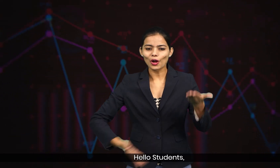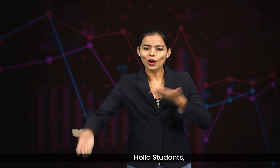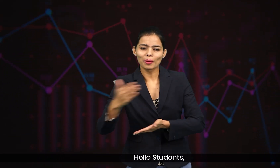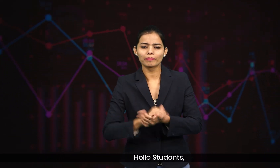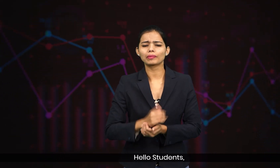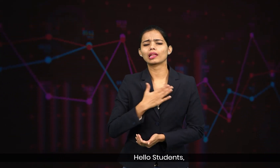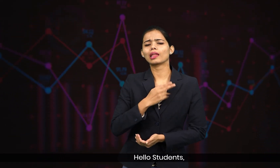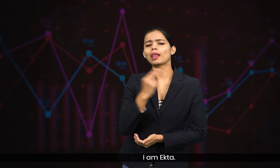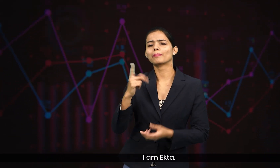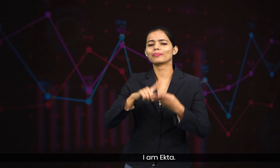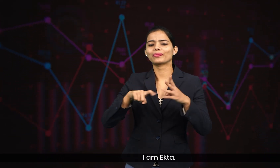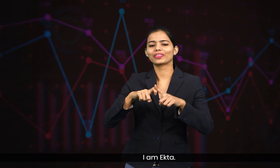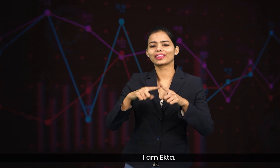Hello students, I am Ekta.